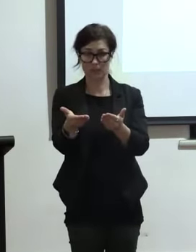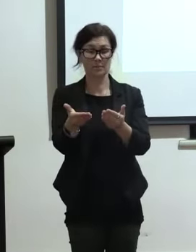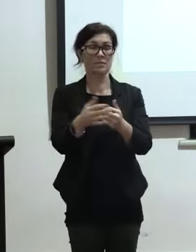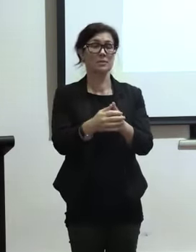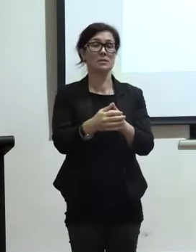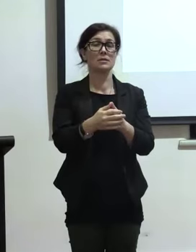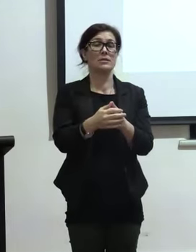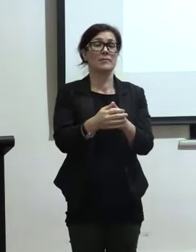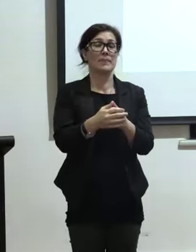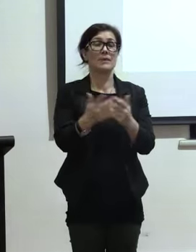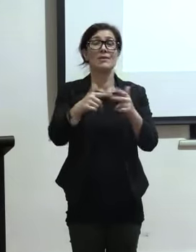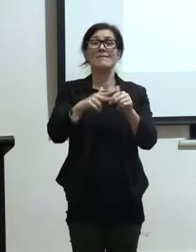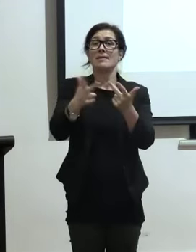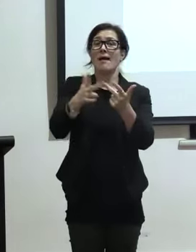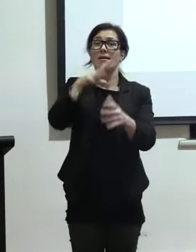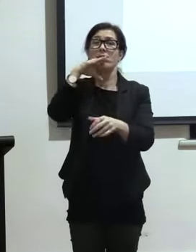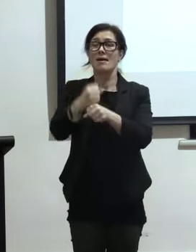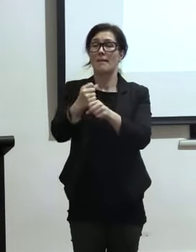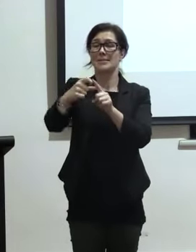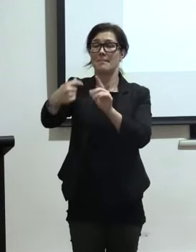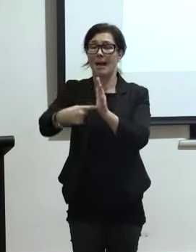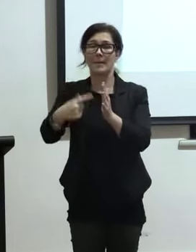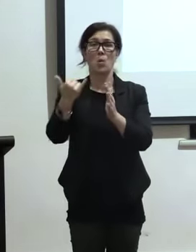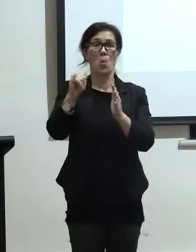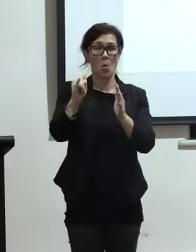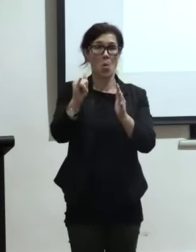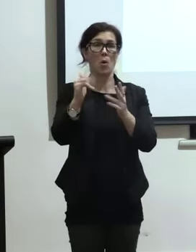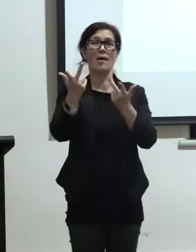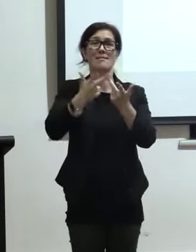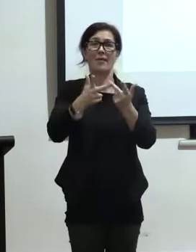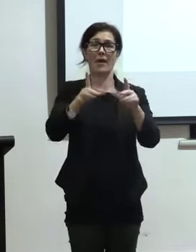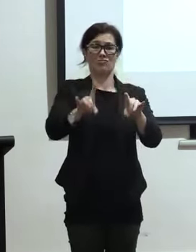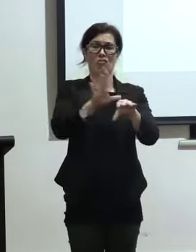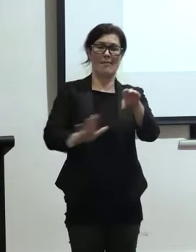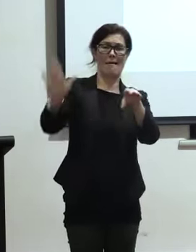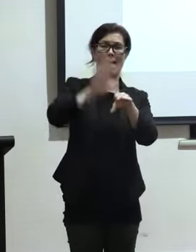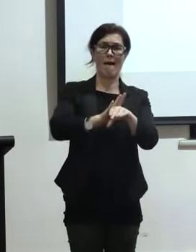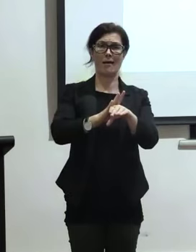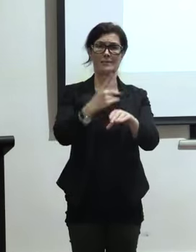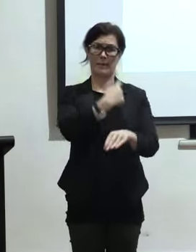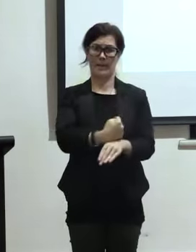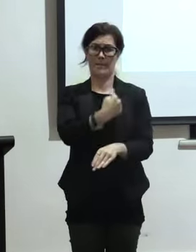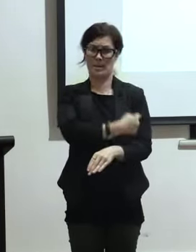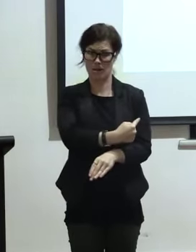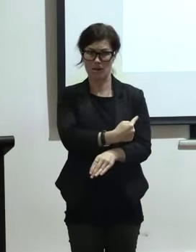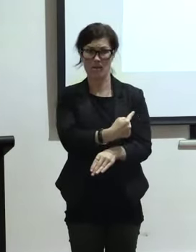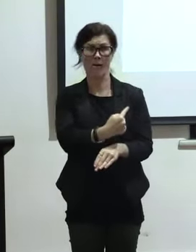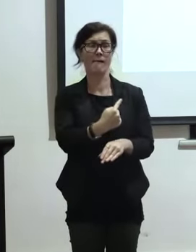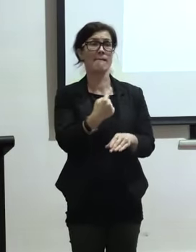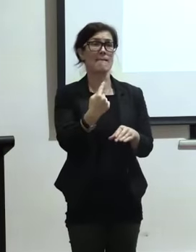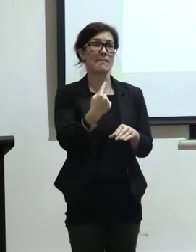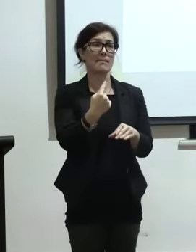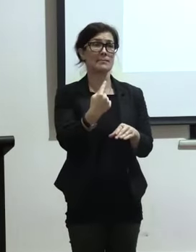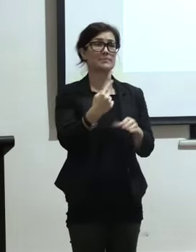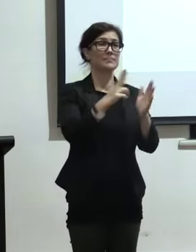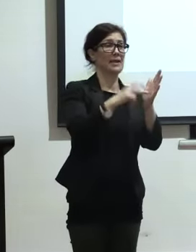another government department or a universal obligation. So they're not going to pay for a taxi company to